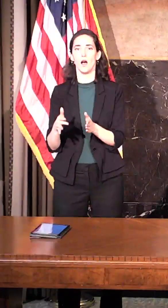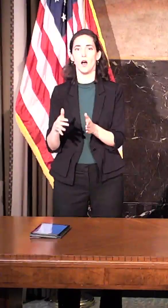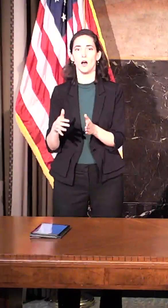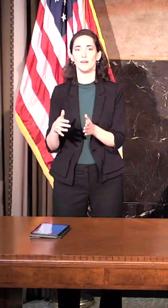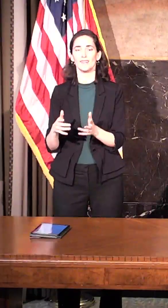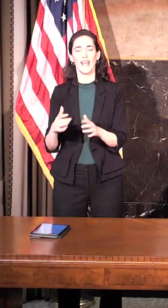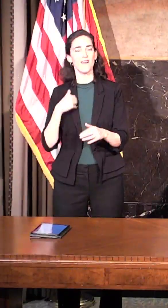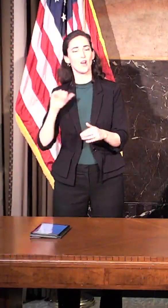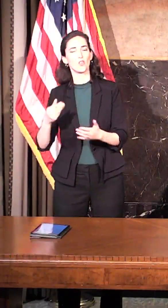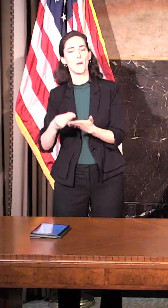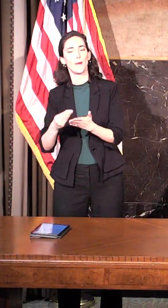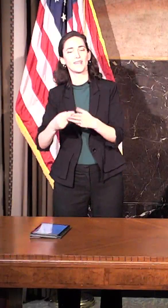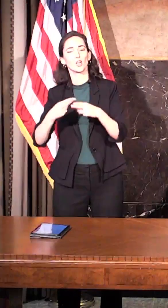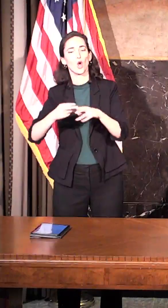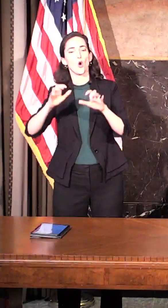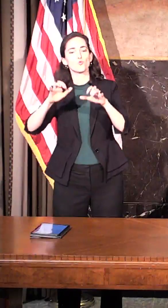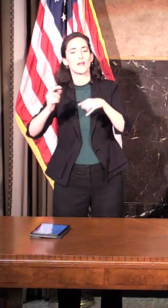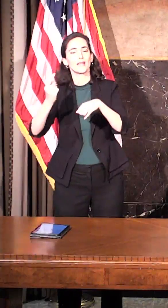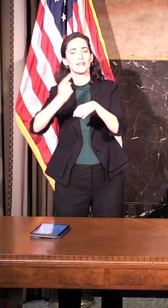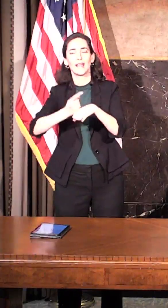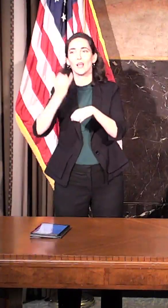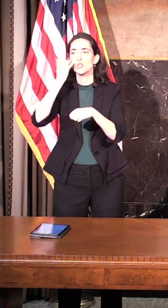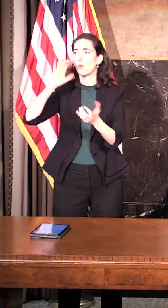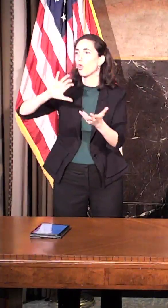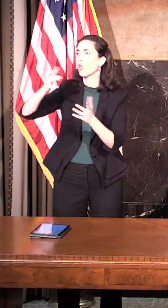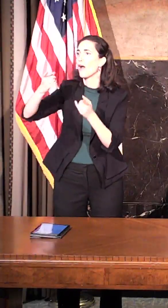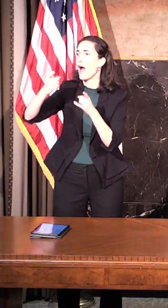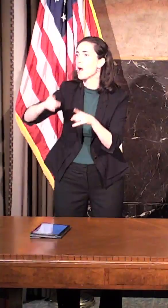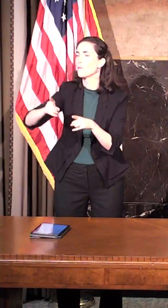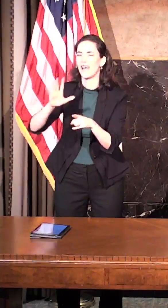rainy day fund, the budget stabilization fund, and so forth.